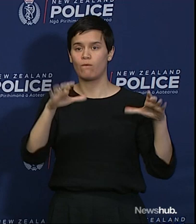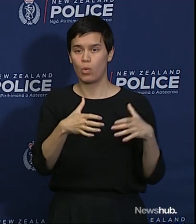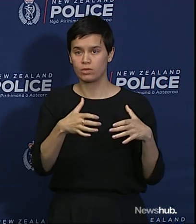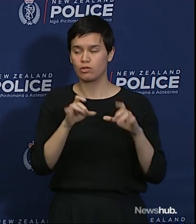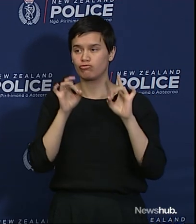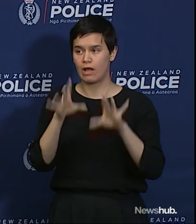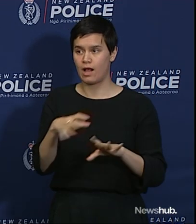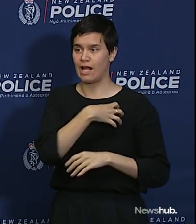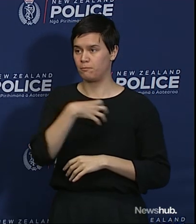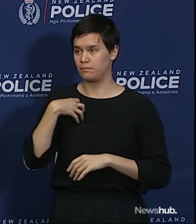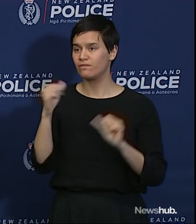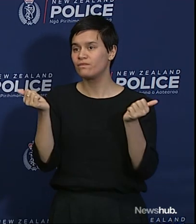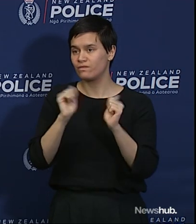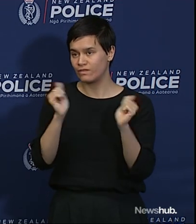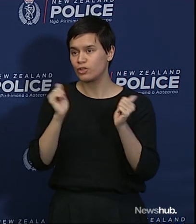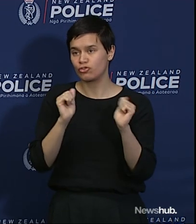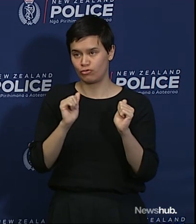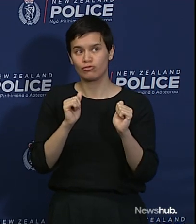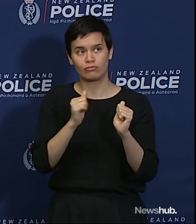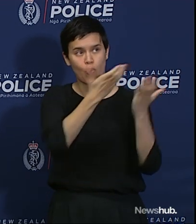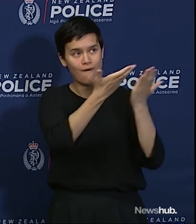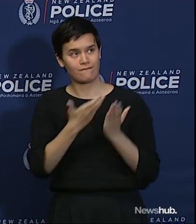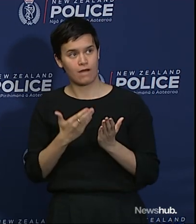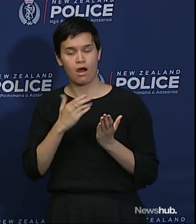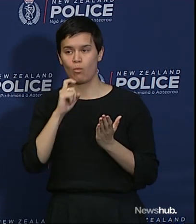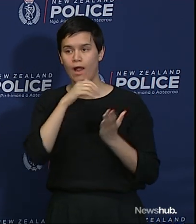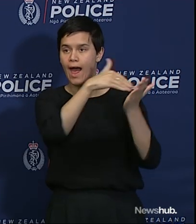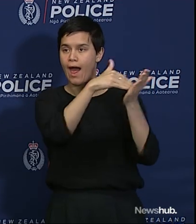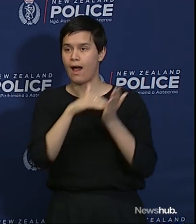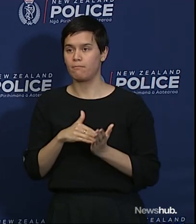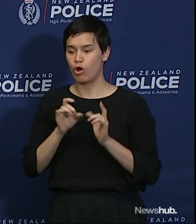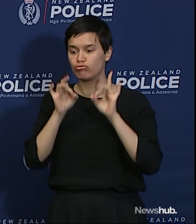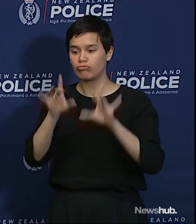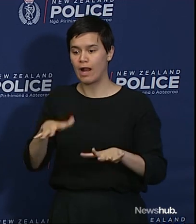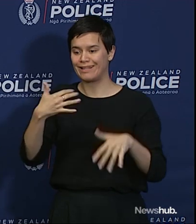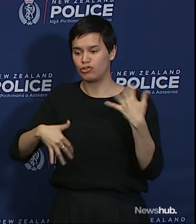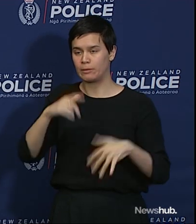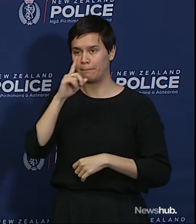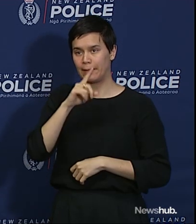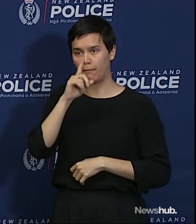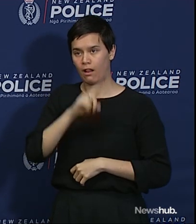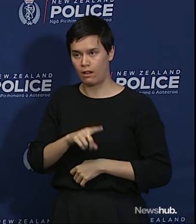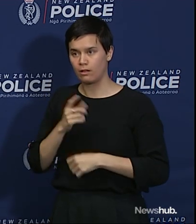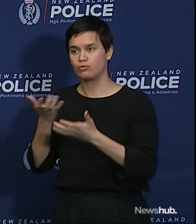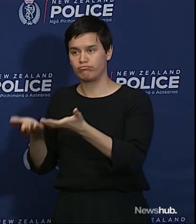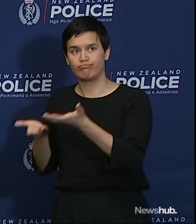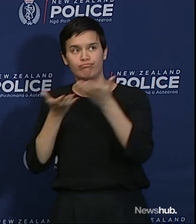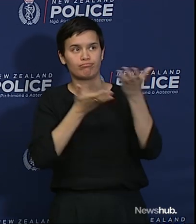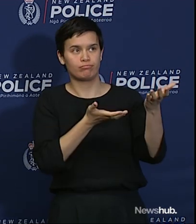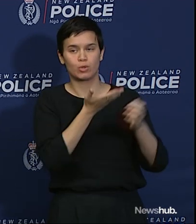to repatriate Australian injured people over the next day or